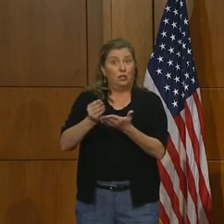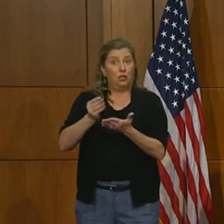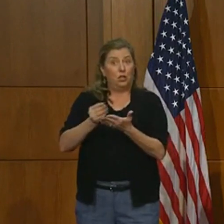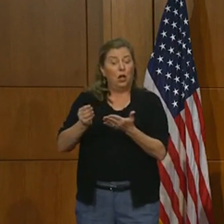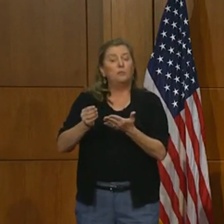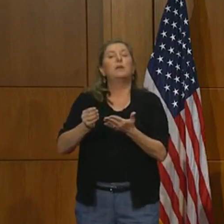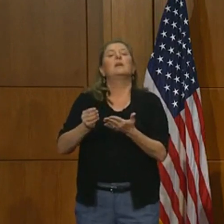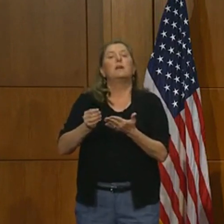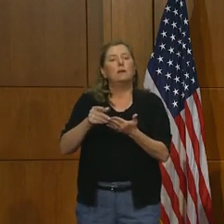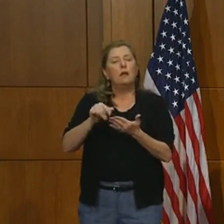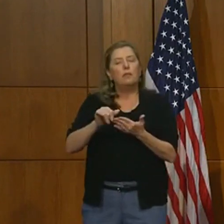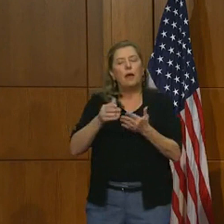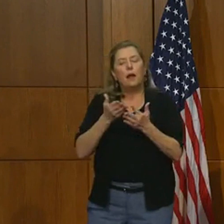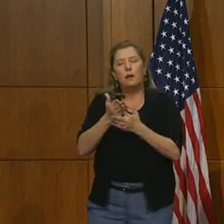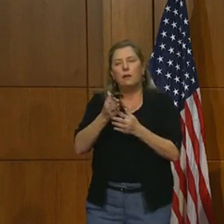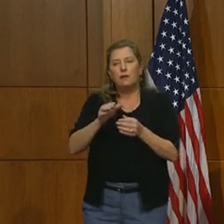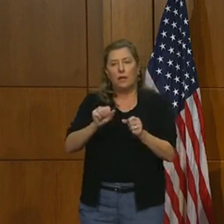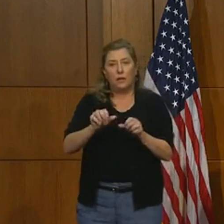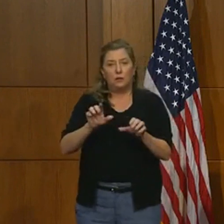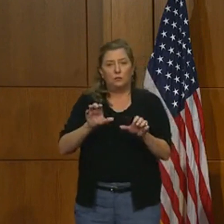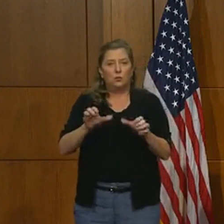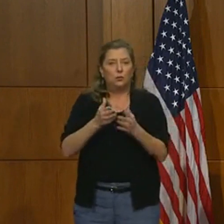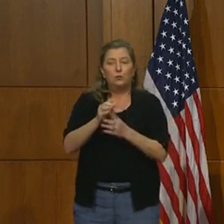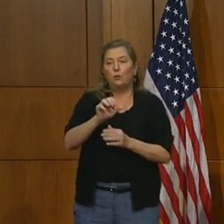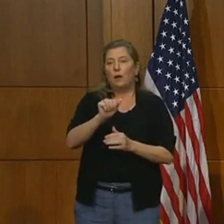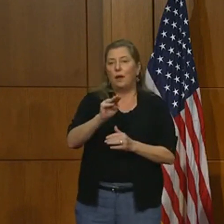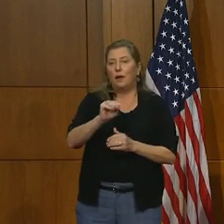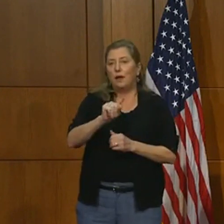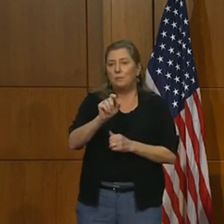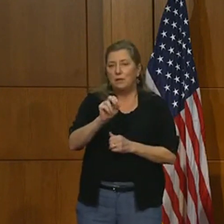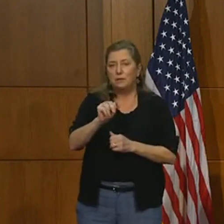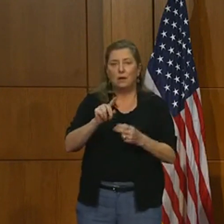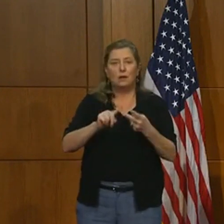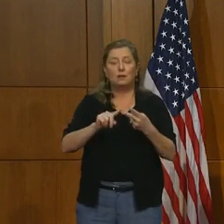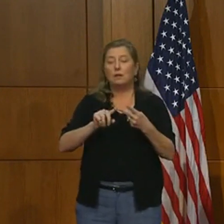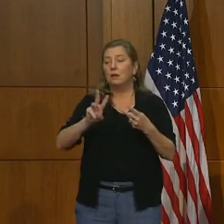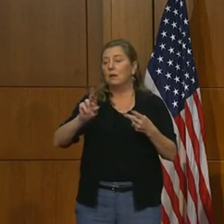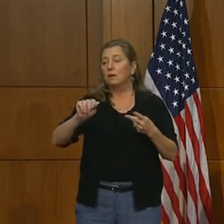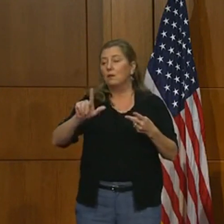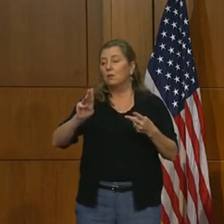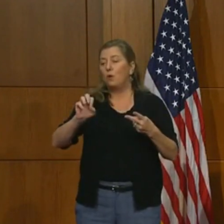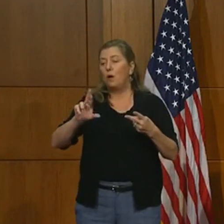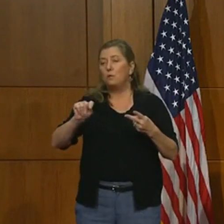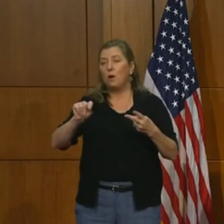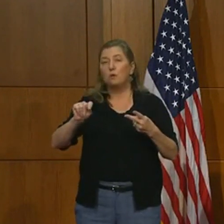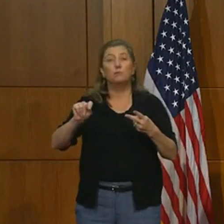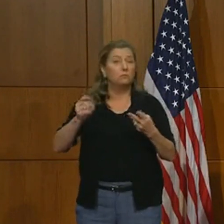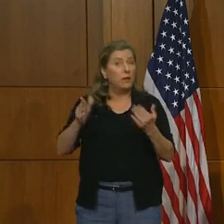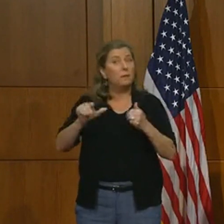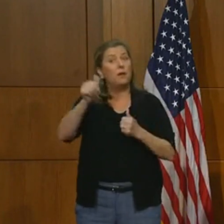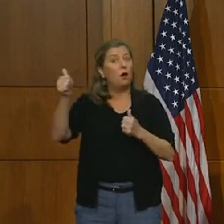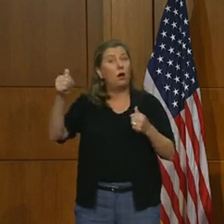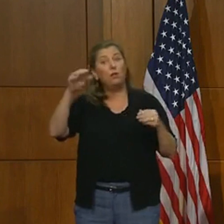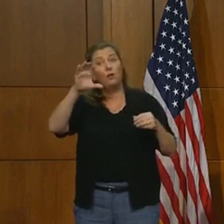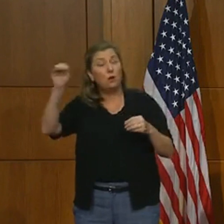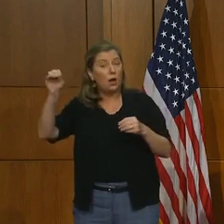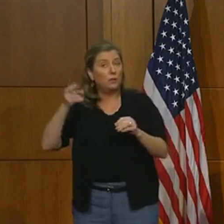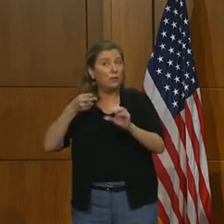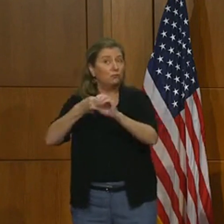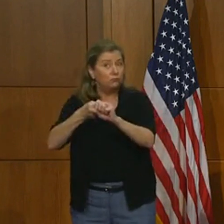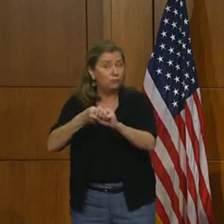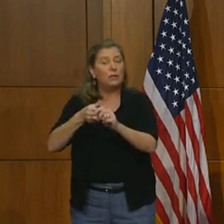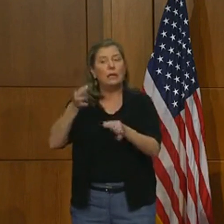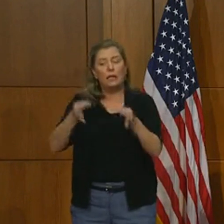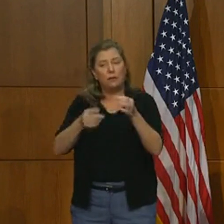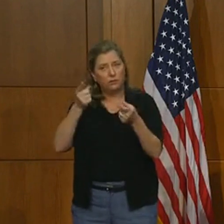access will be available through Amazon and Walmart. Other retailers may be accepted into the program by